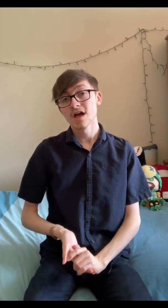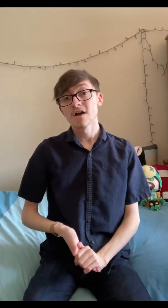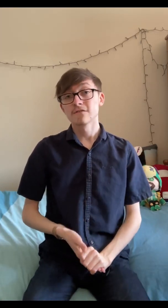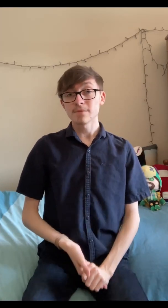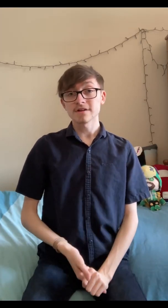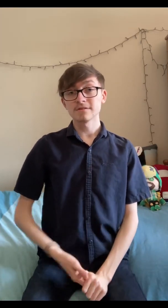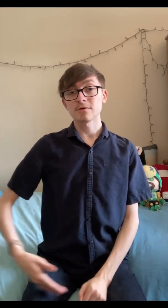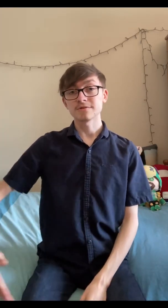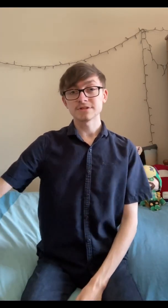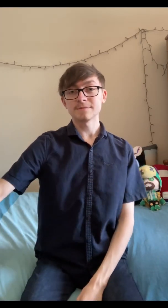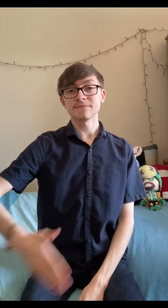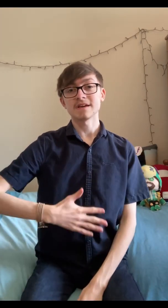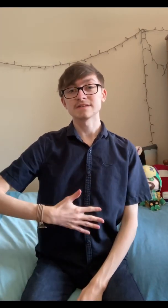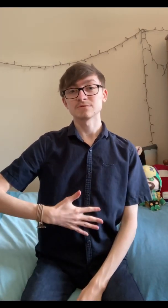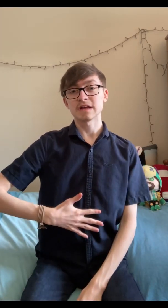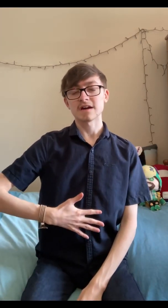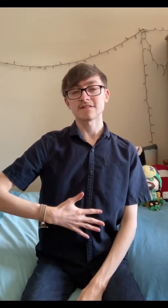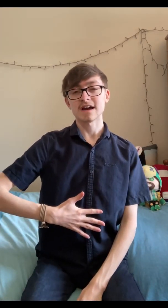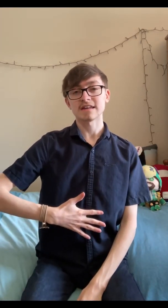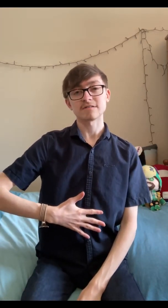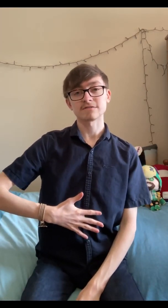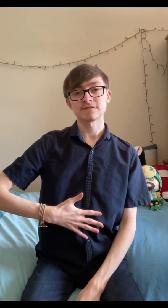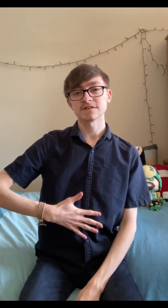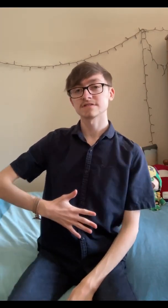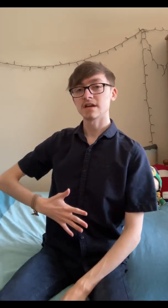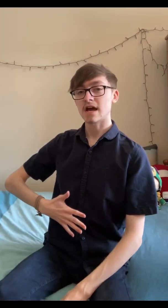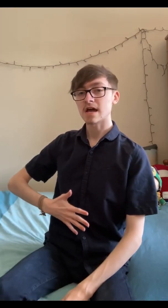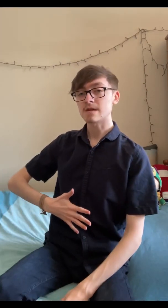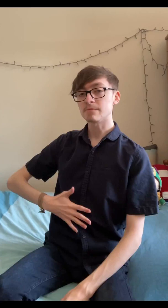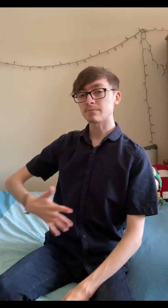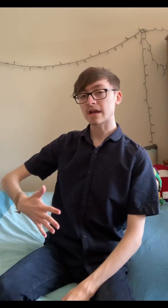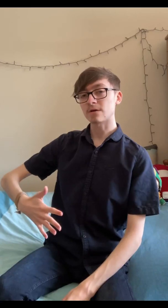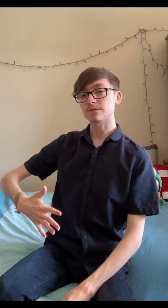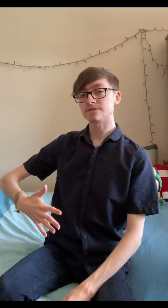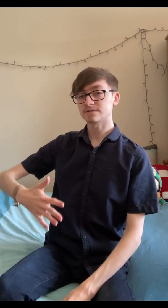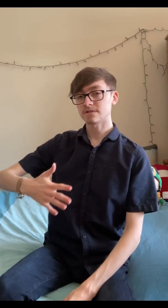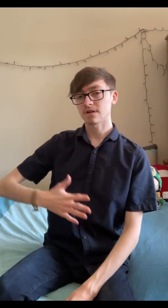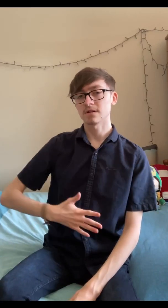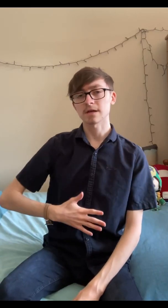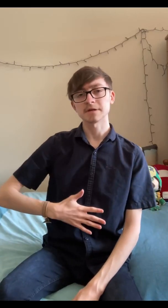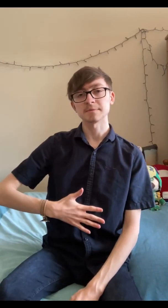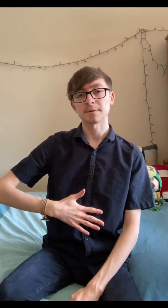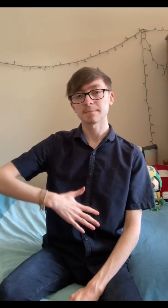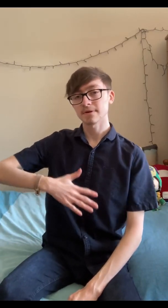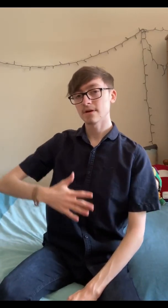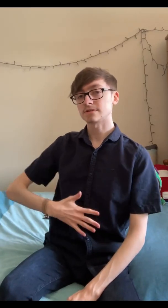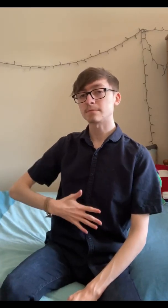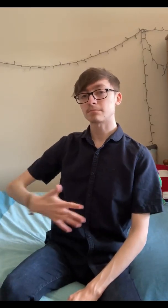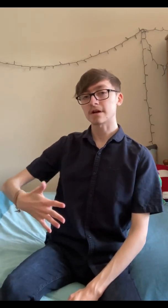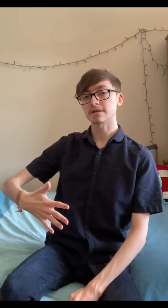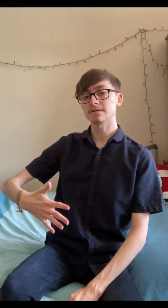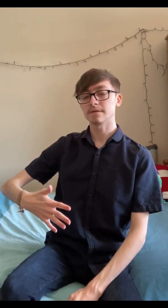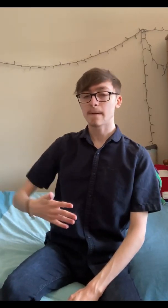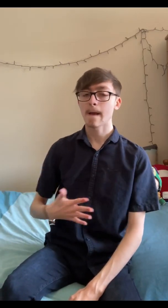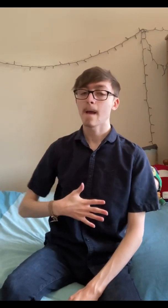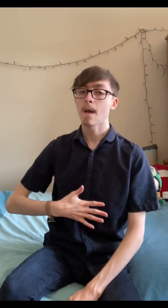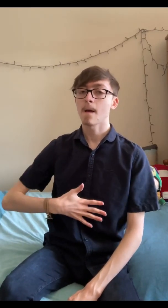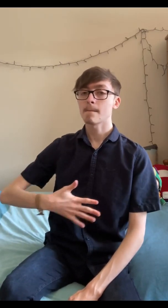For pregnant, what we'll do is we have our hand out in front of us and we bring it outwards like a baby bump. So pregnant,